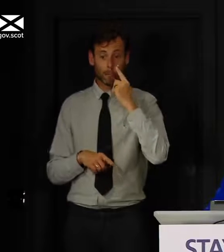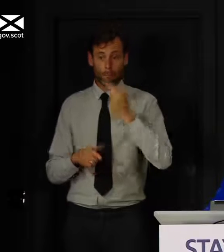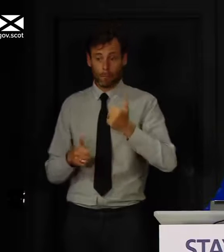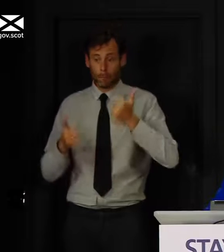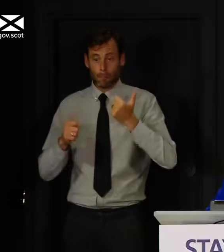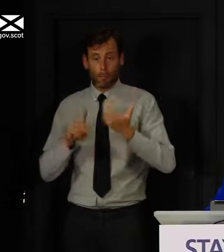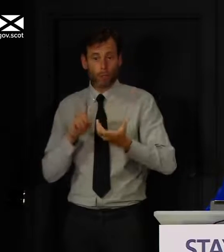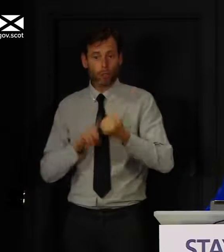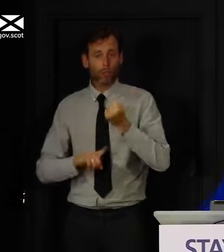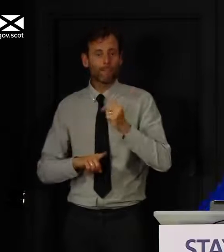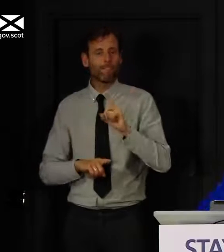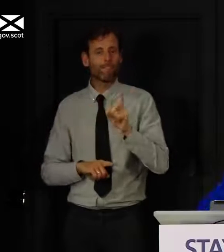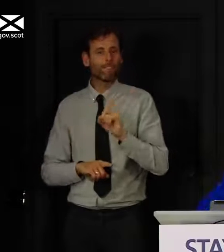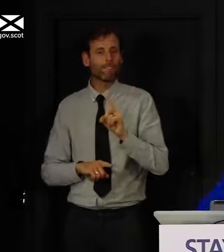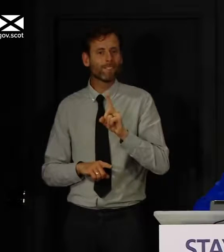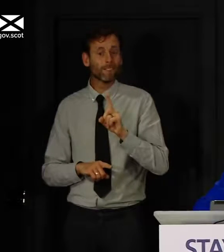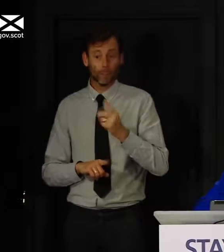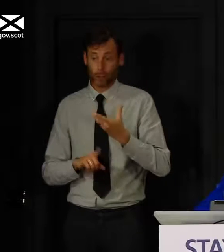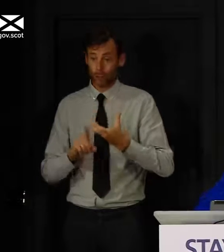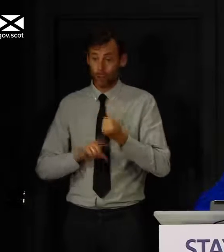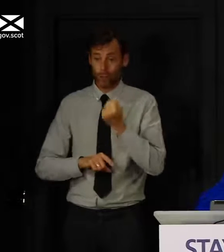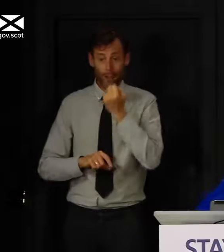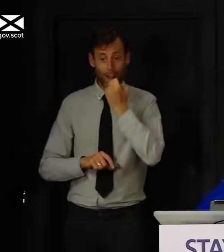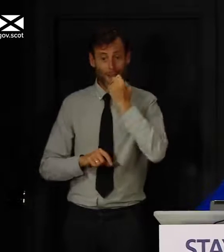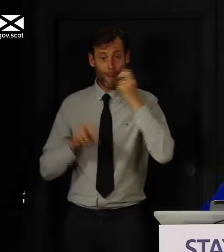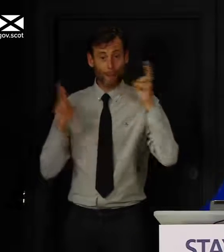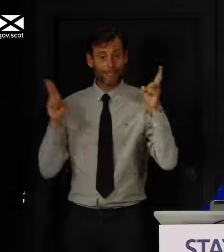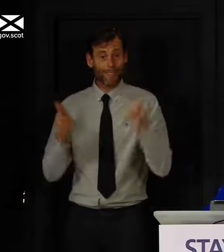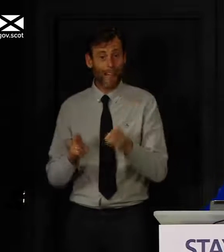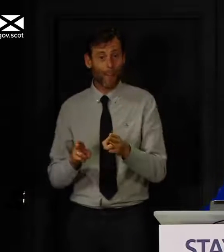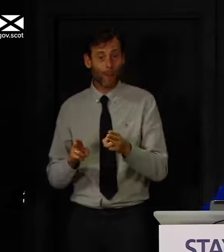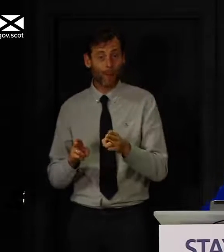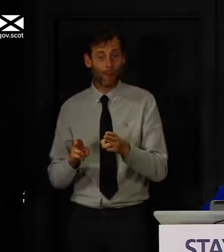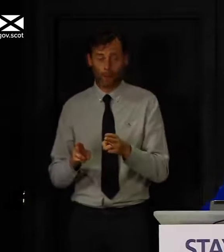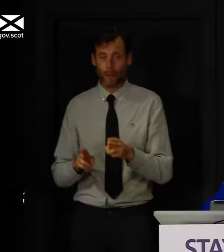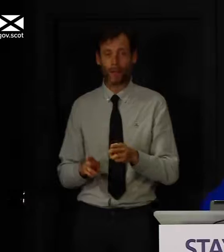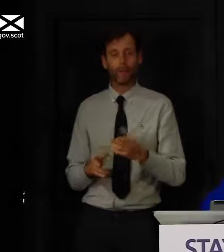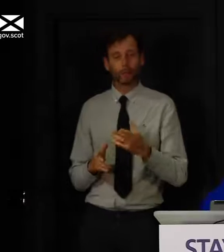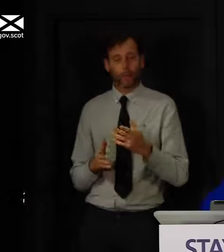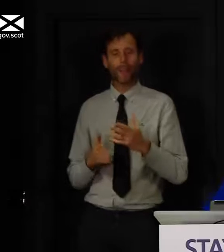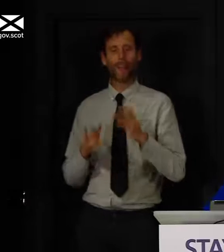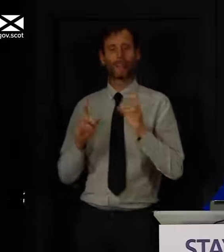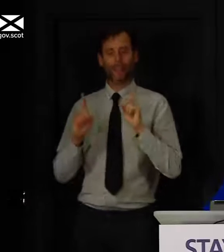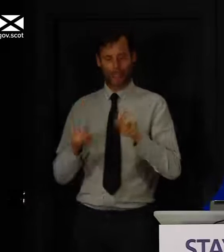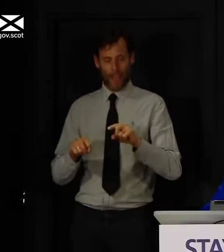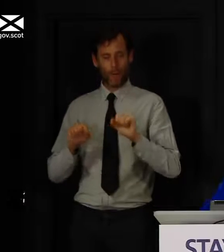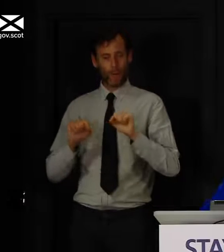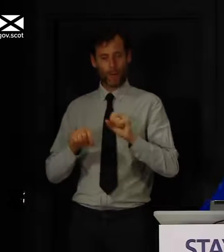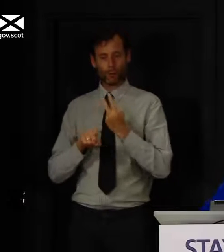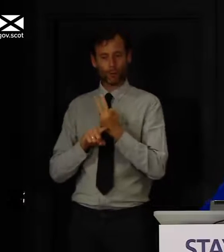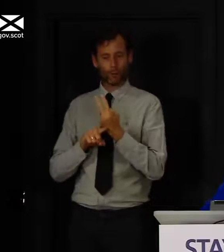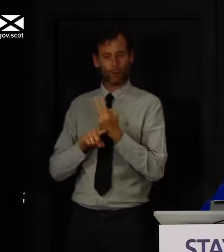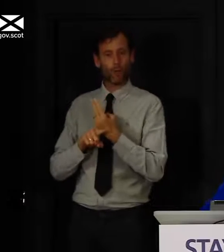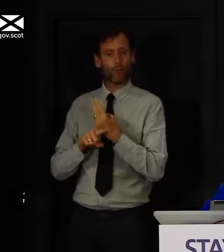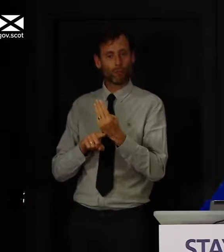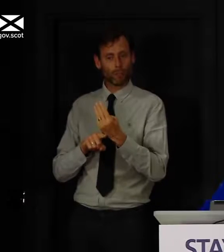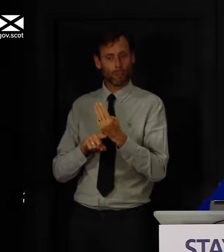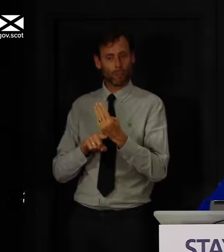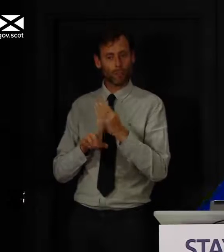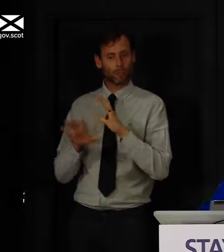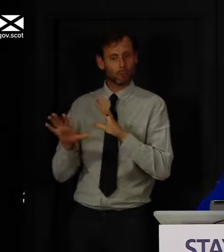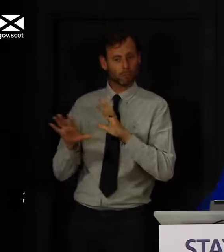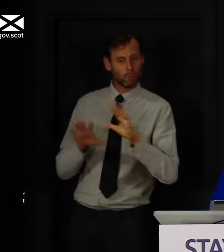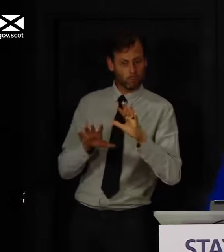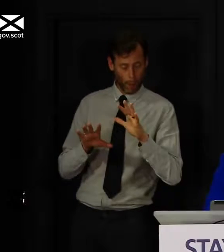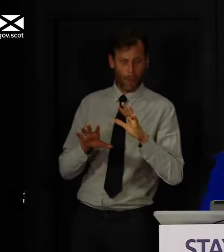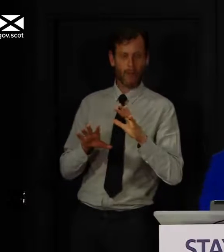the virus before you could take a decision about whether or not there was a further measure to restrict the